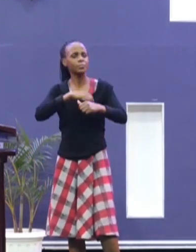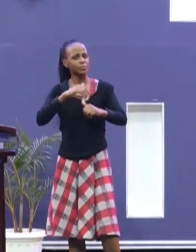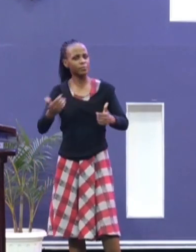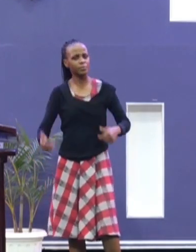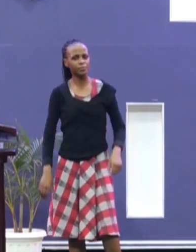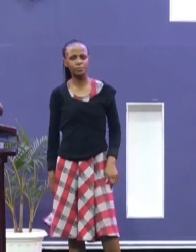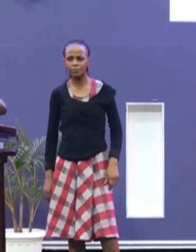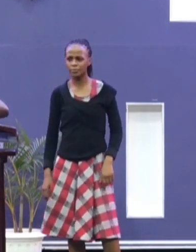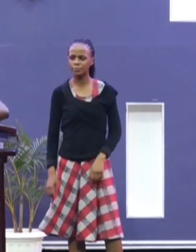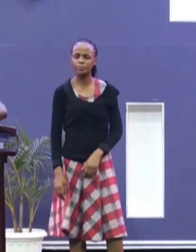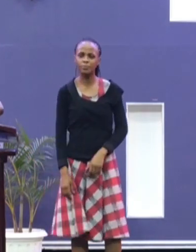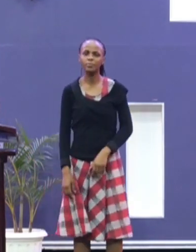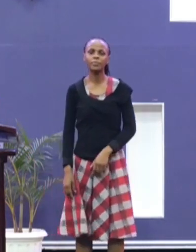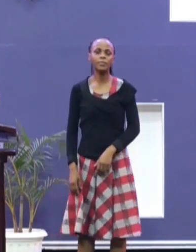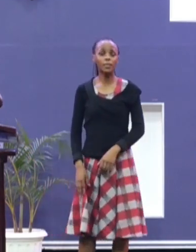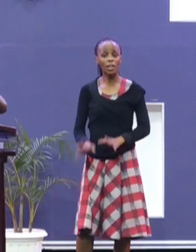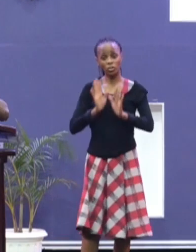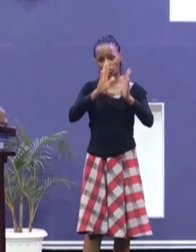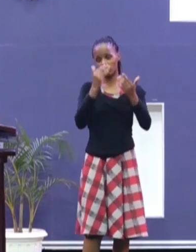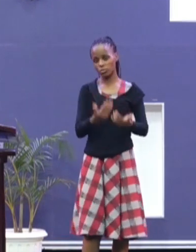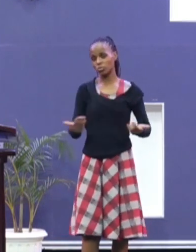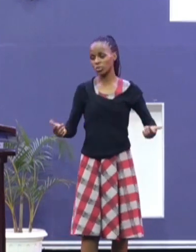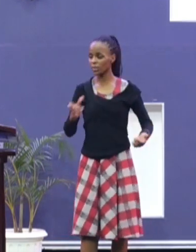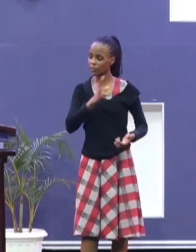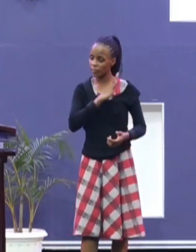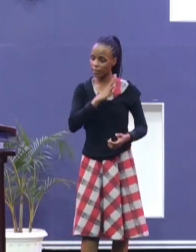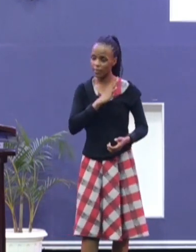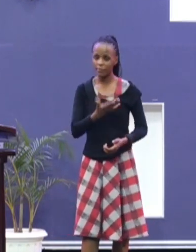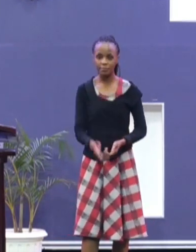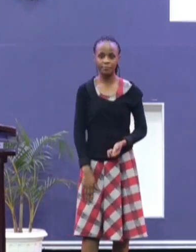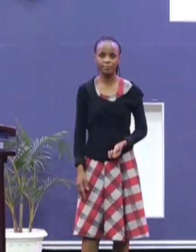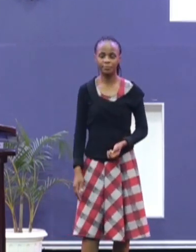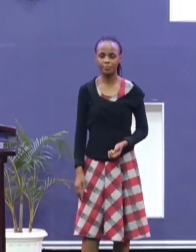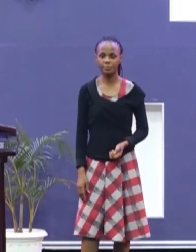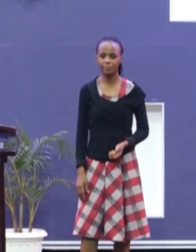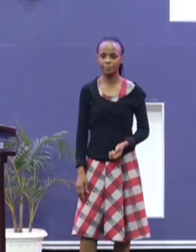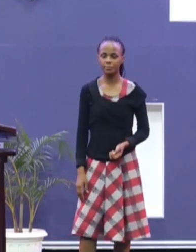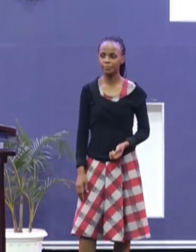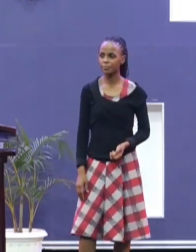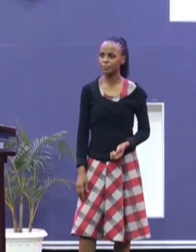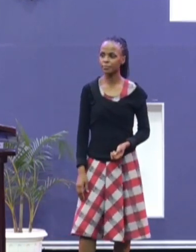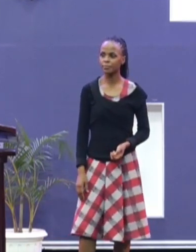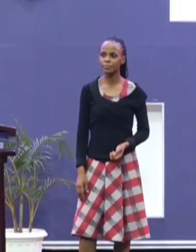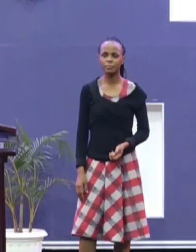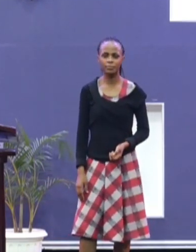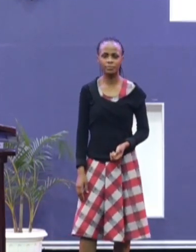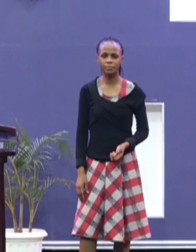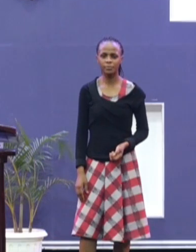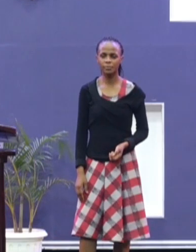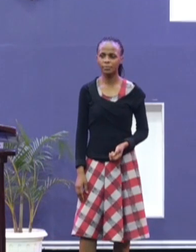lyawo butambula bulungi. Your children are fine. Abaana bo bali bulungi. But you discover there